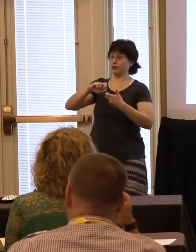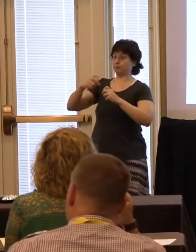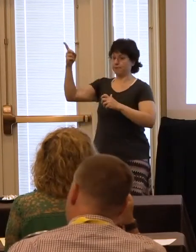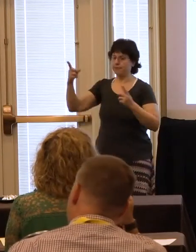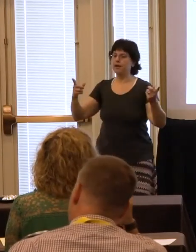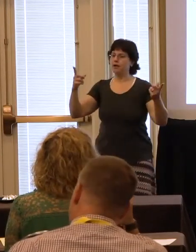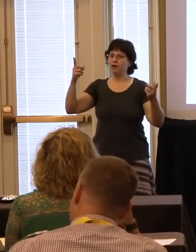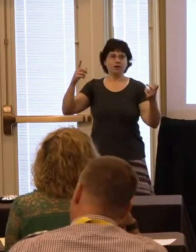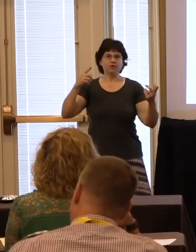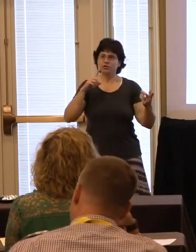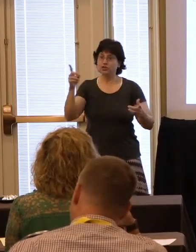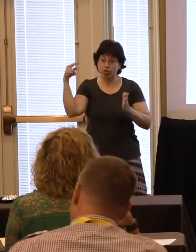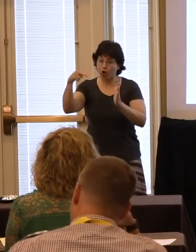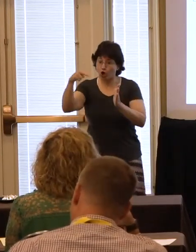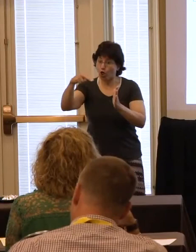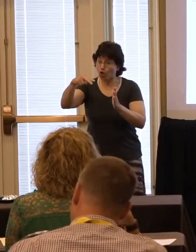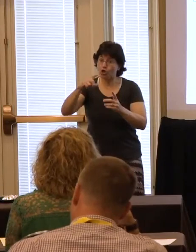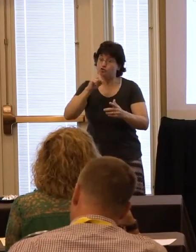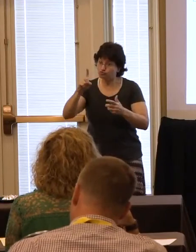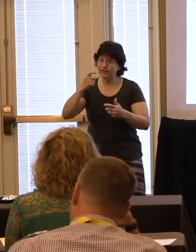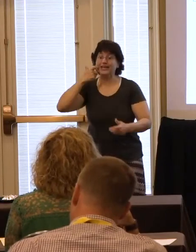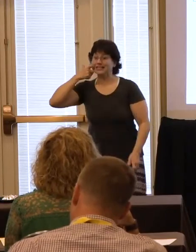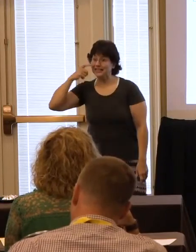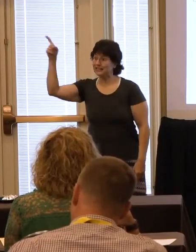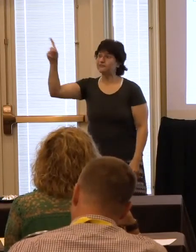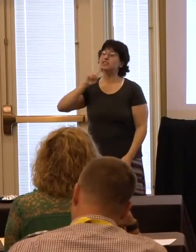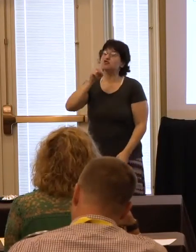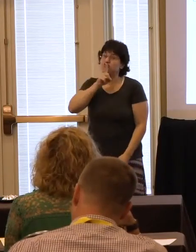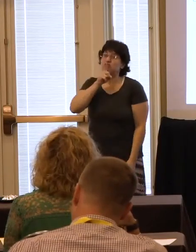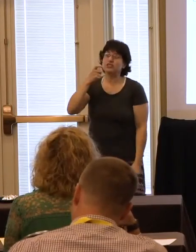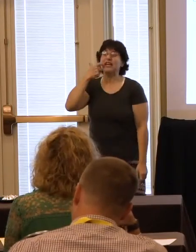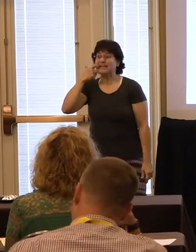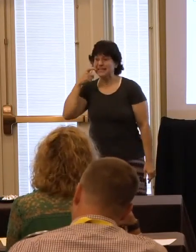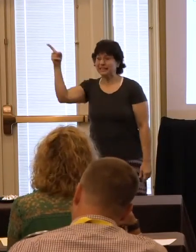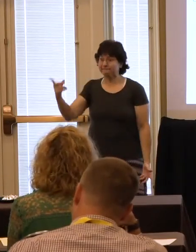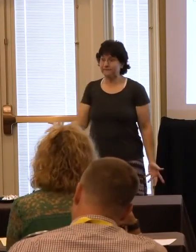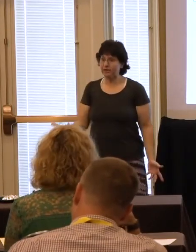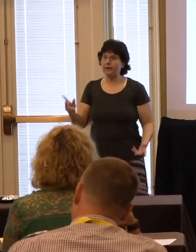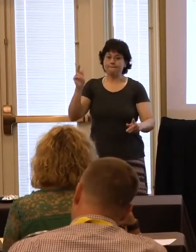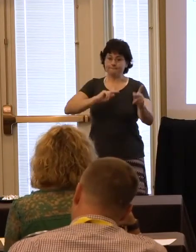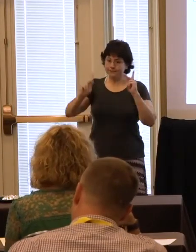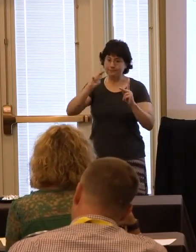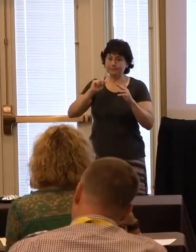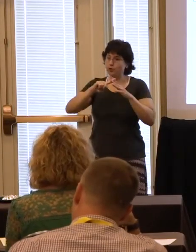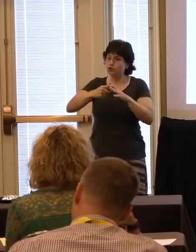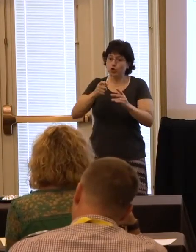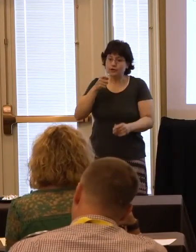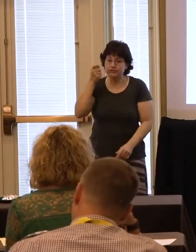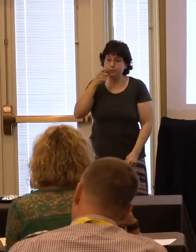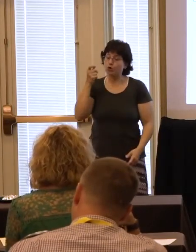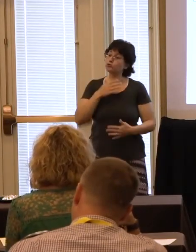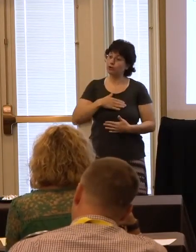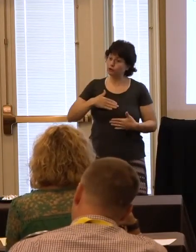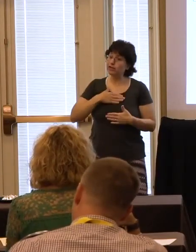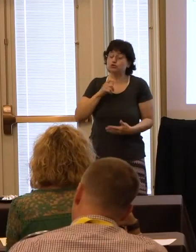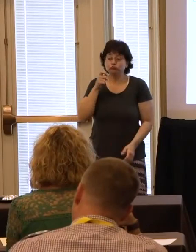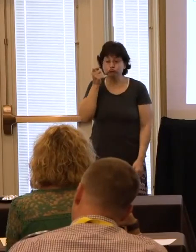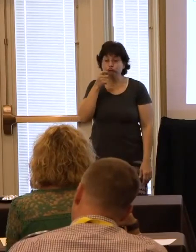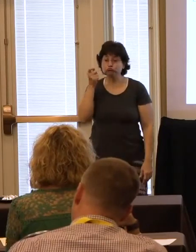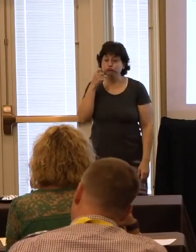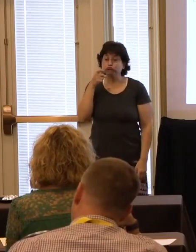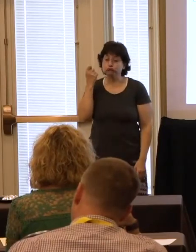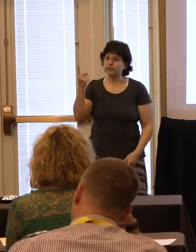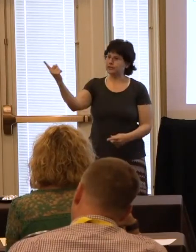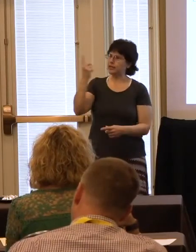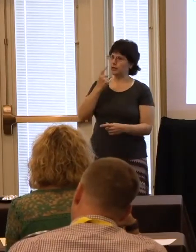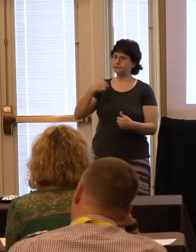So she sat me down. She said, look, it's really addictive. This stuff is really addictive. People start smoking recreationally, and then they